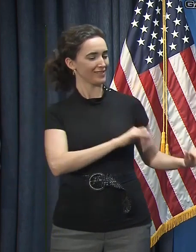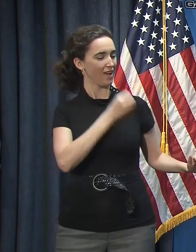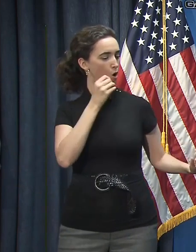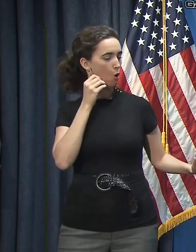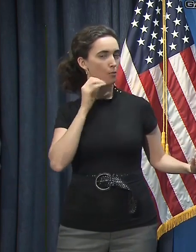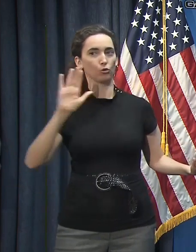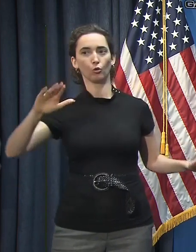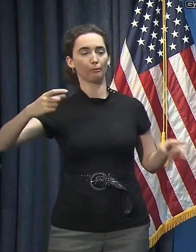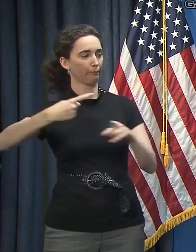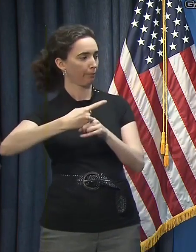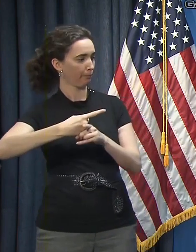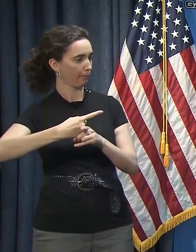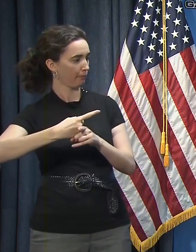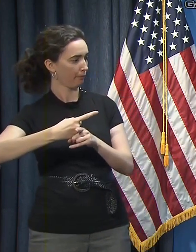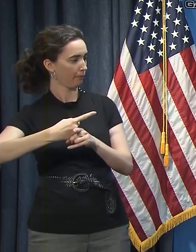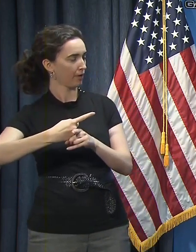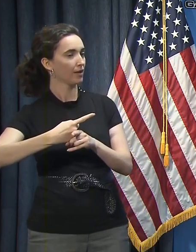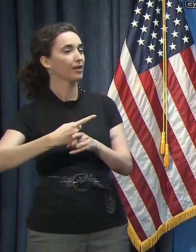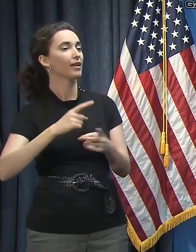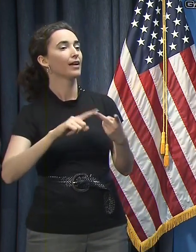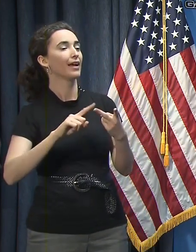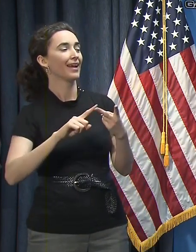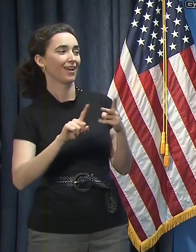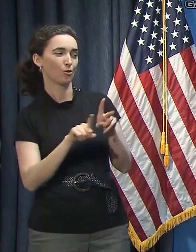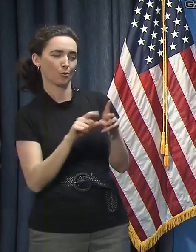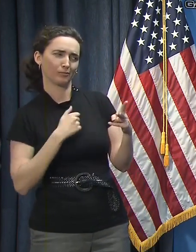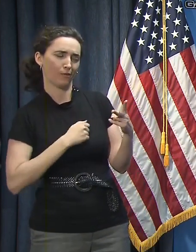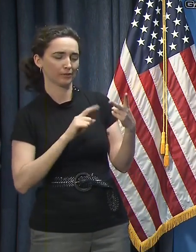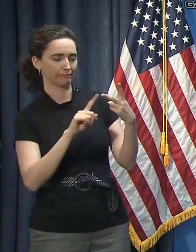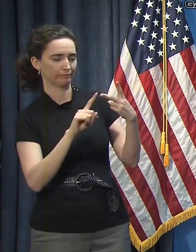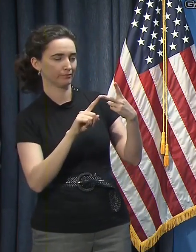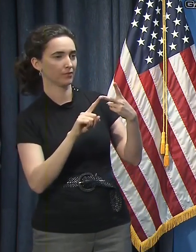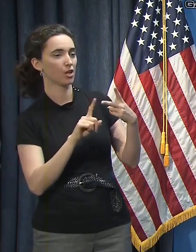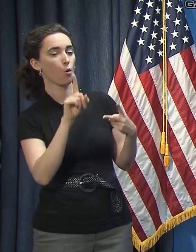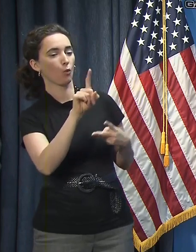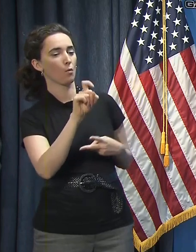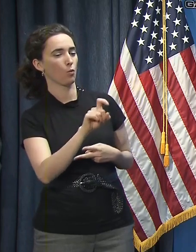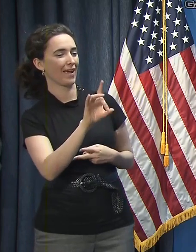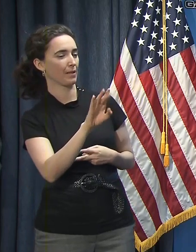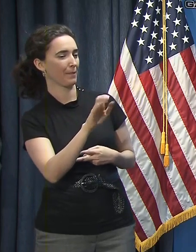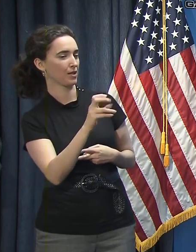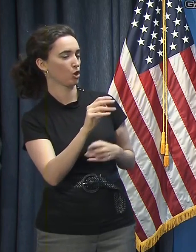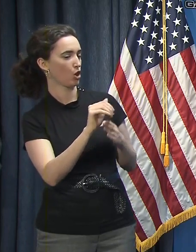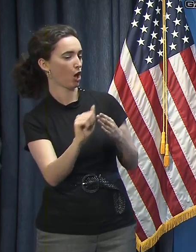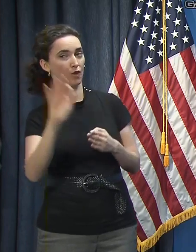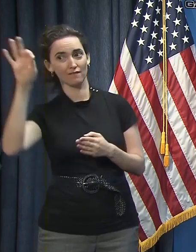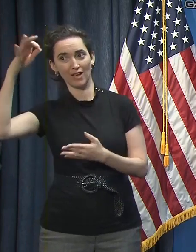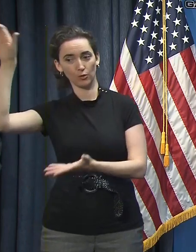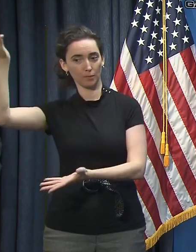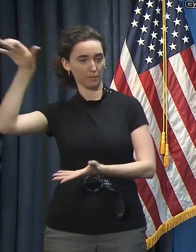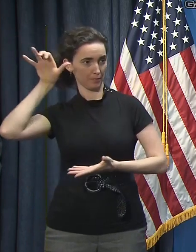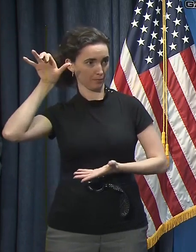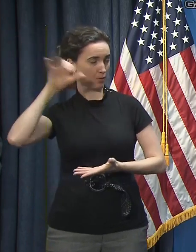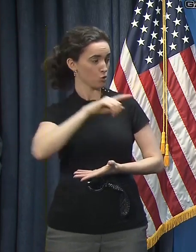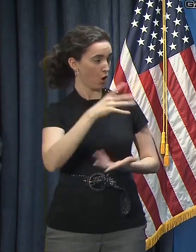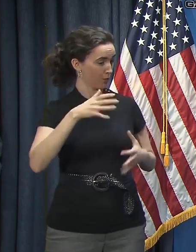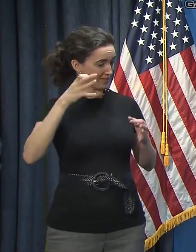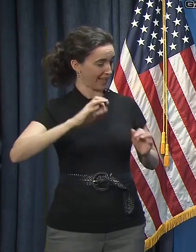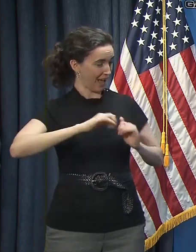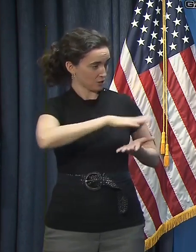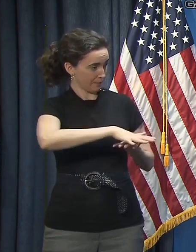in violation of the order? And also, a two-parter, sorry, the $1.8 billion in federal aid, have you made any decisions on how to spend